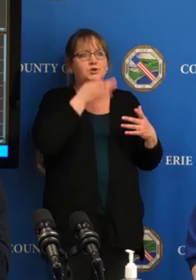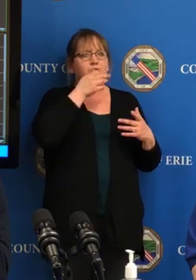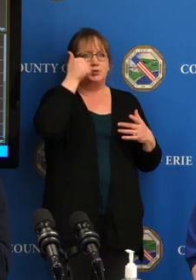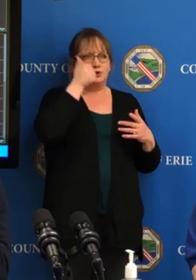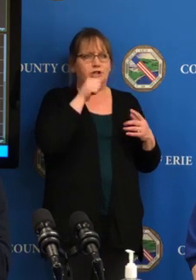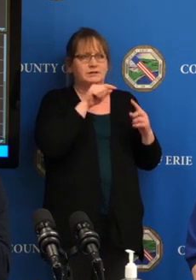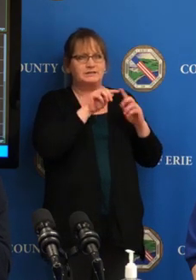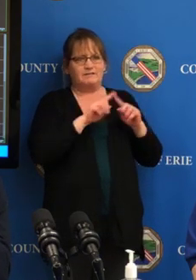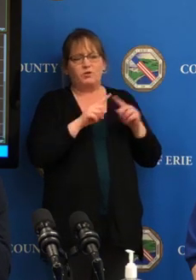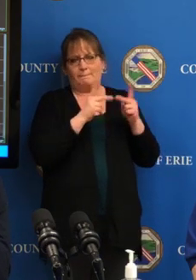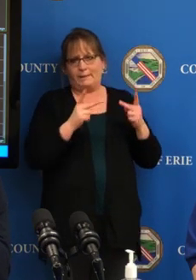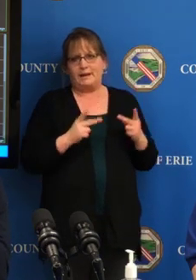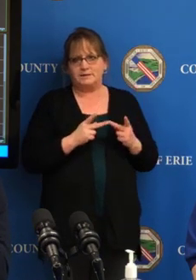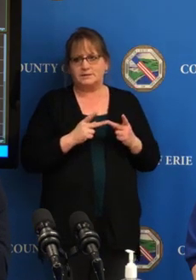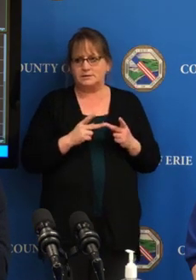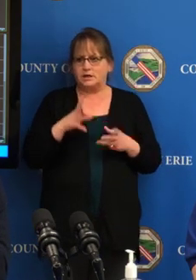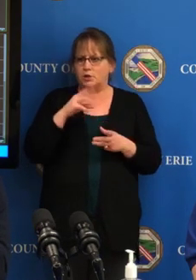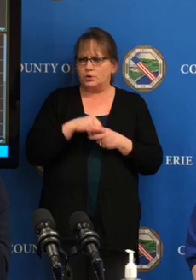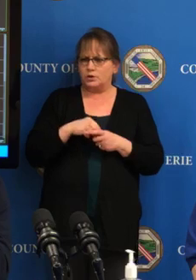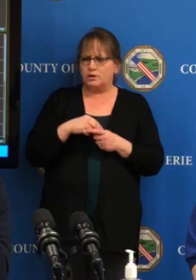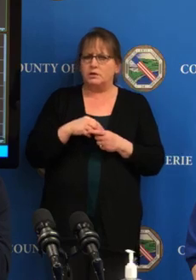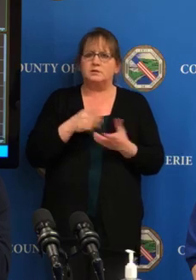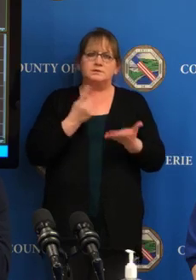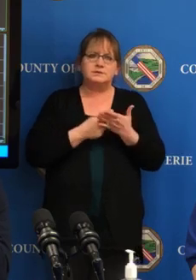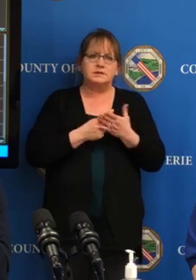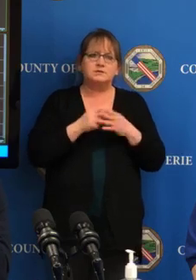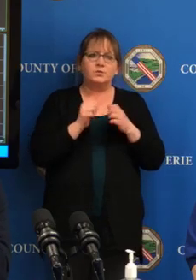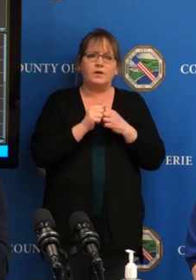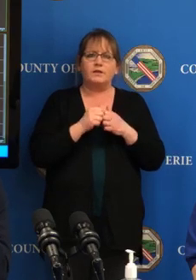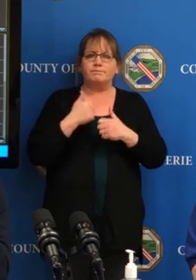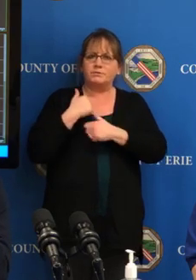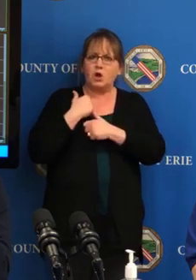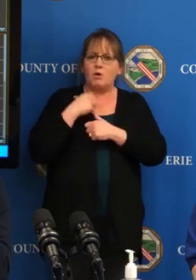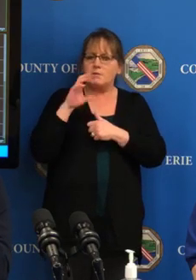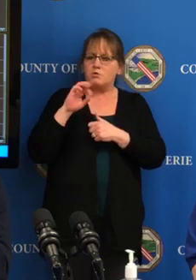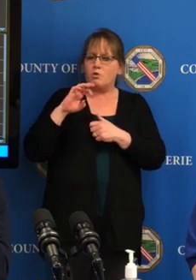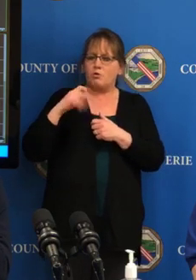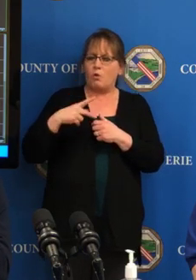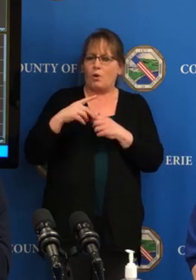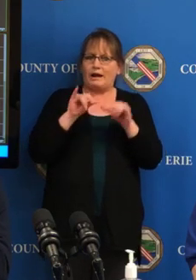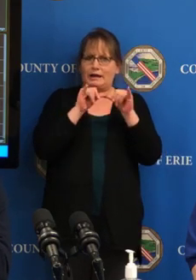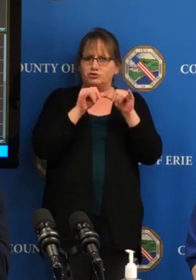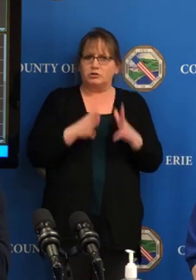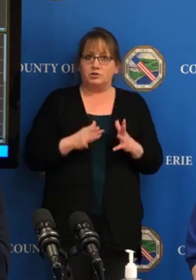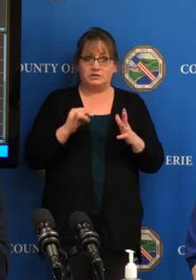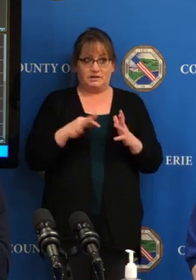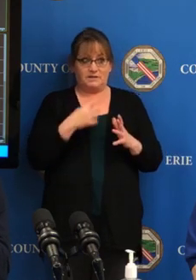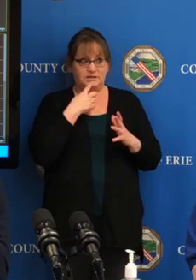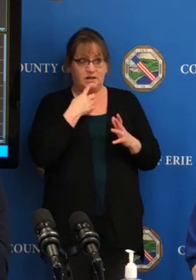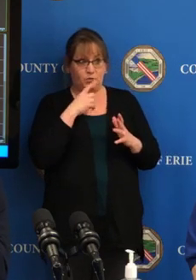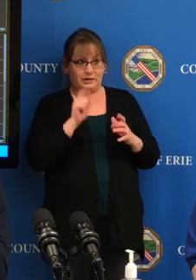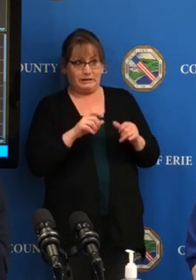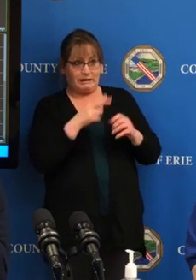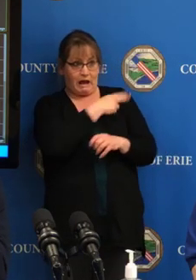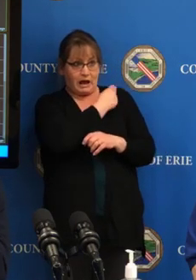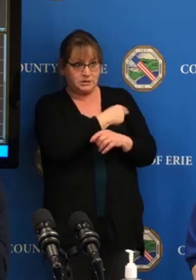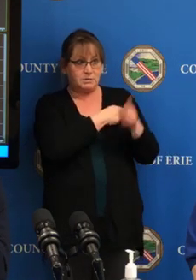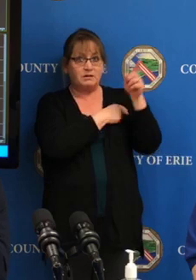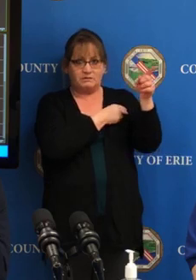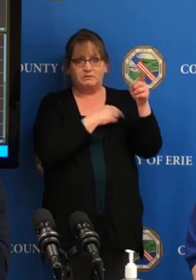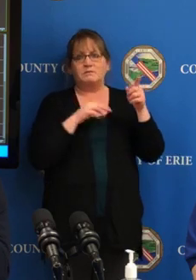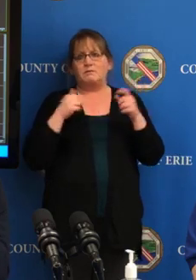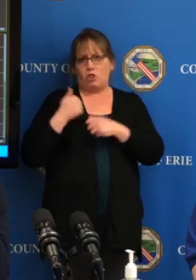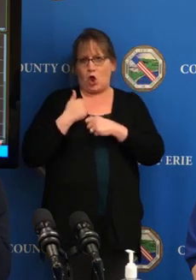time, including having conversations with the Army Corps of Engineers that if we get decreed to have a hospital, they could help us basically create